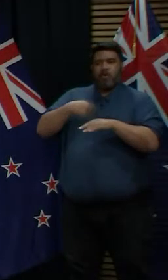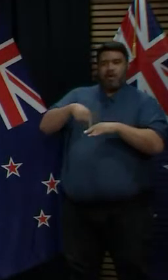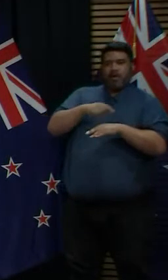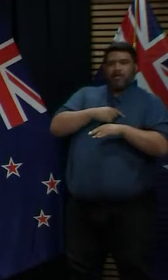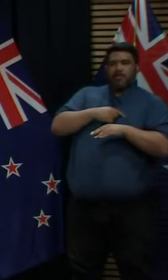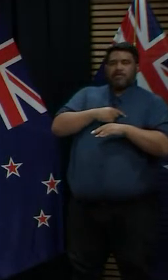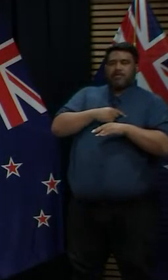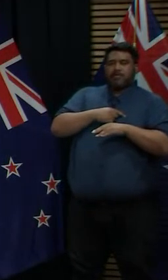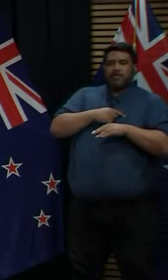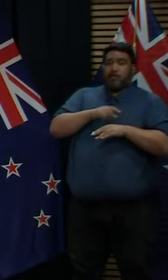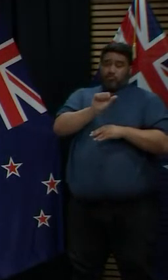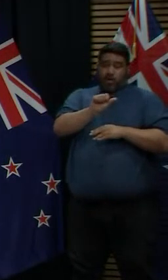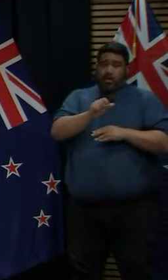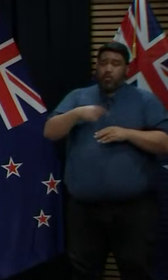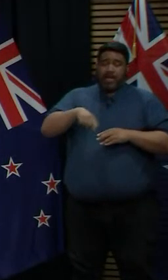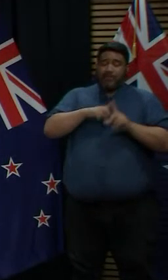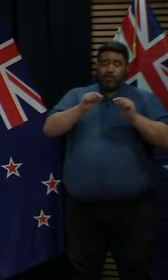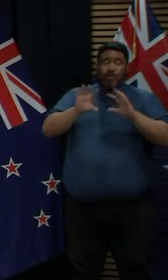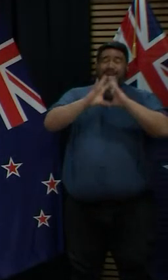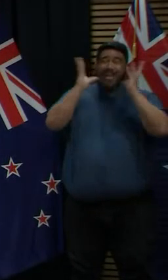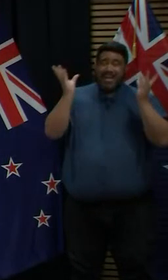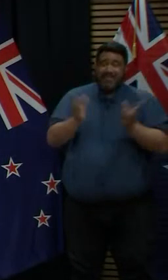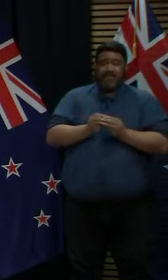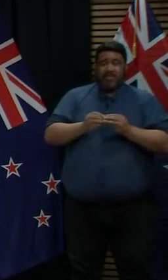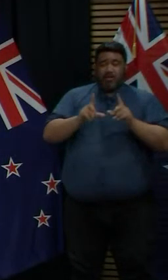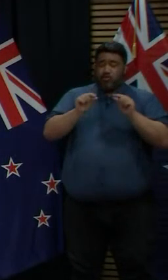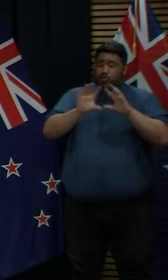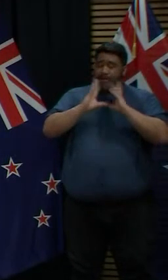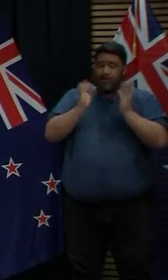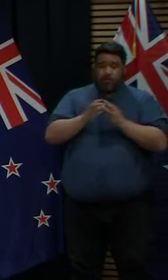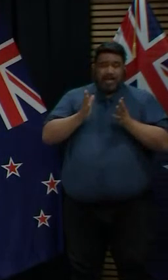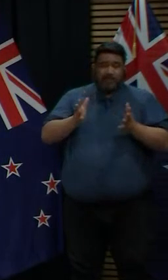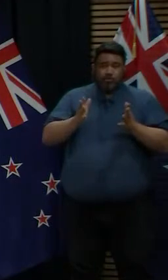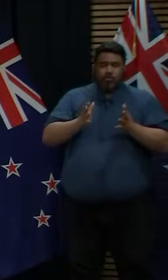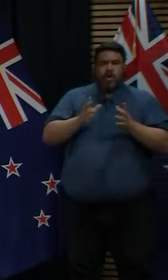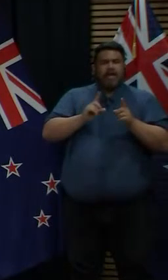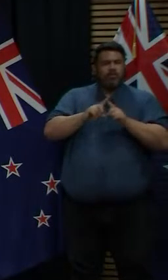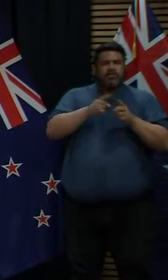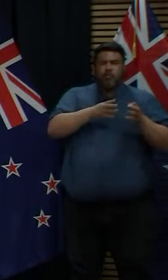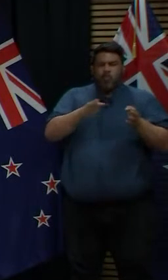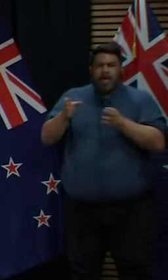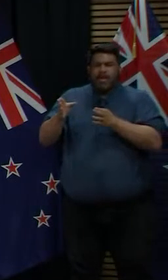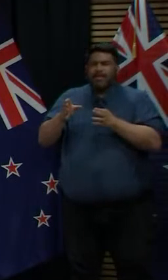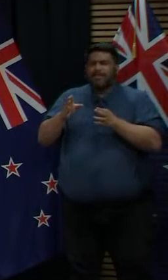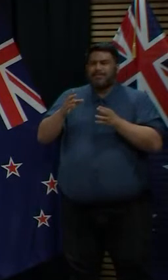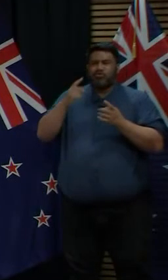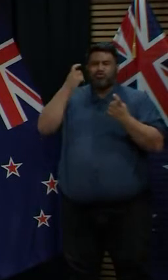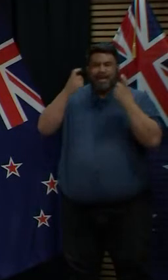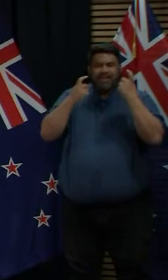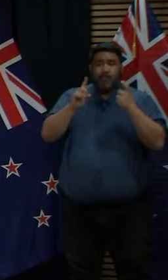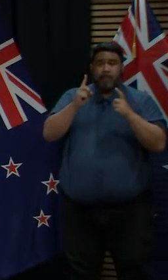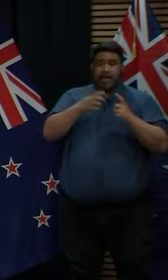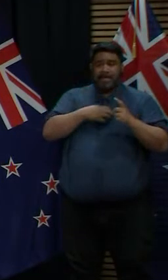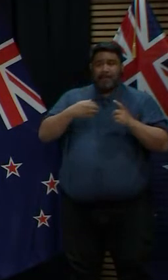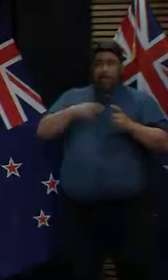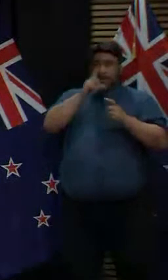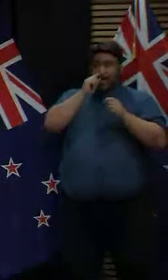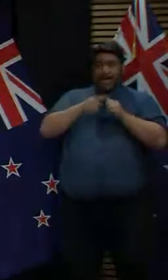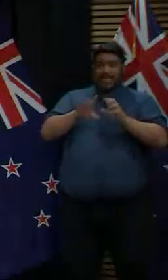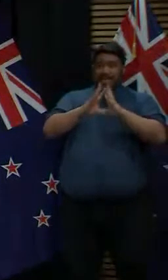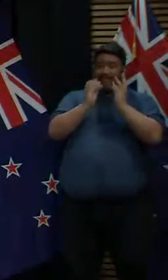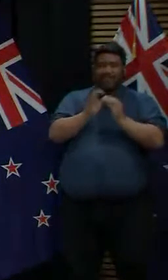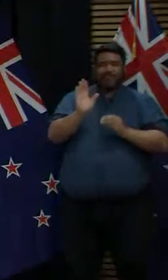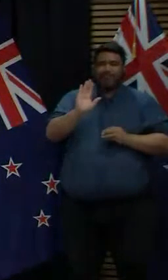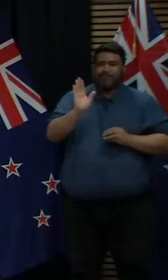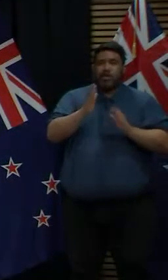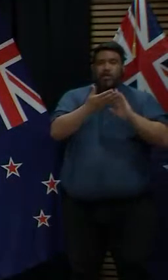about pulling out all the stops, but we need to get creative too. And here the government won't have all the answers. This is where we have to work with our